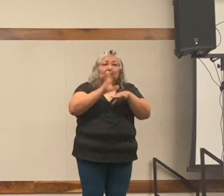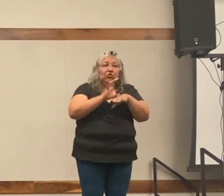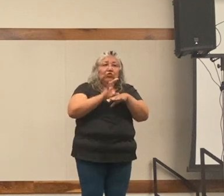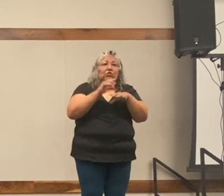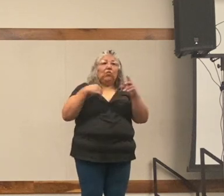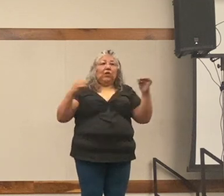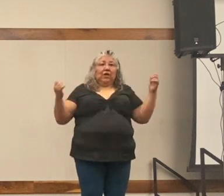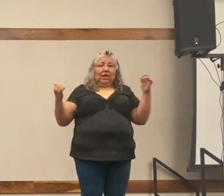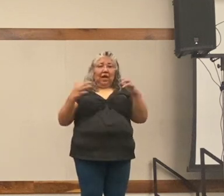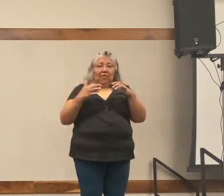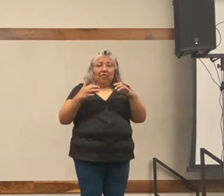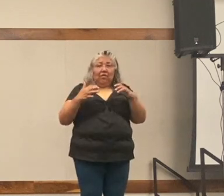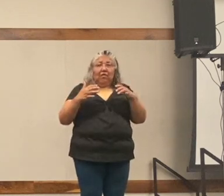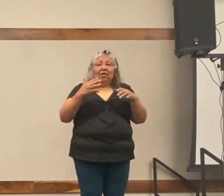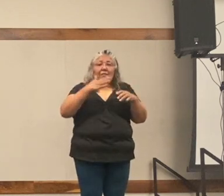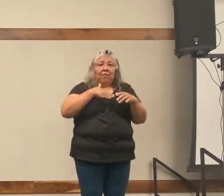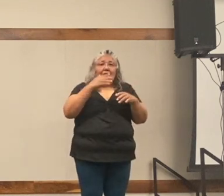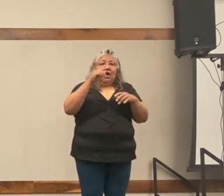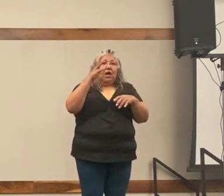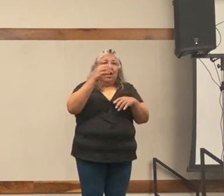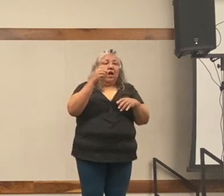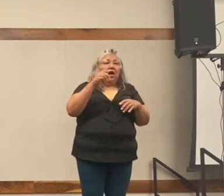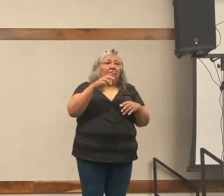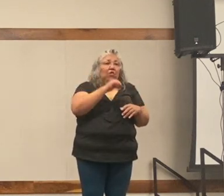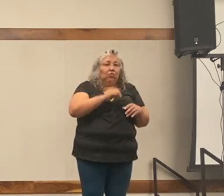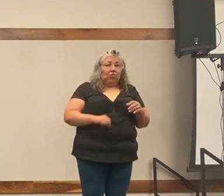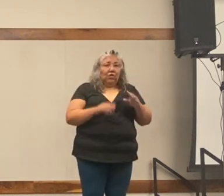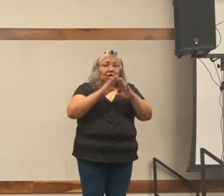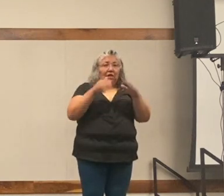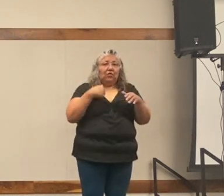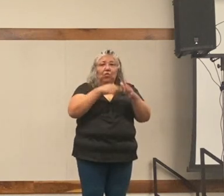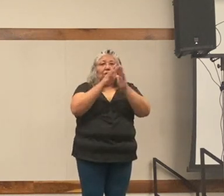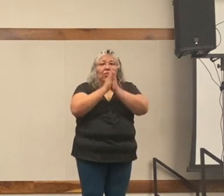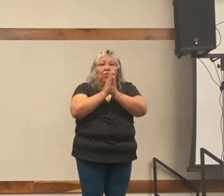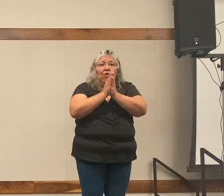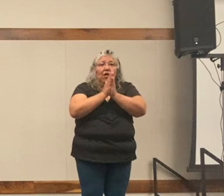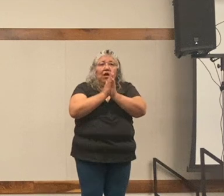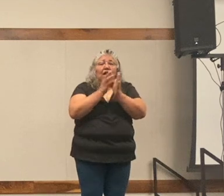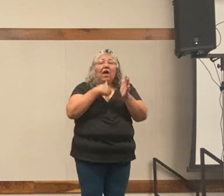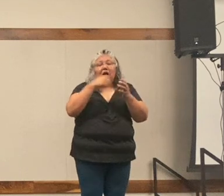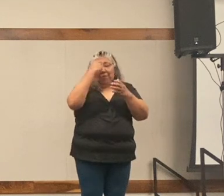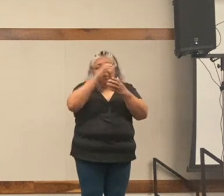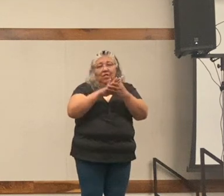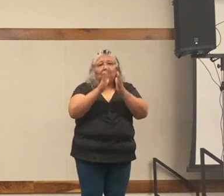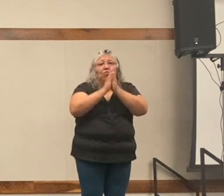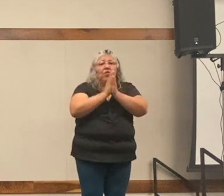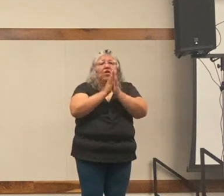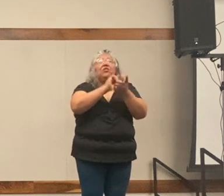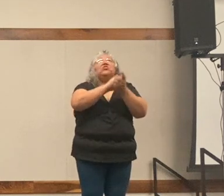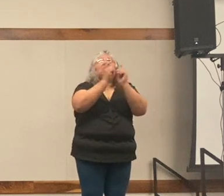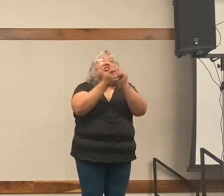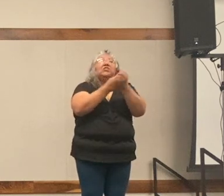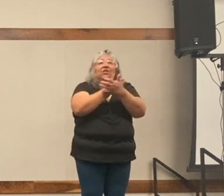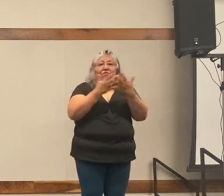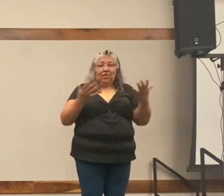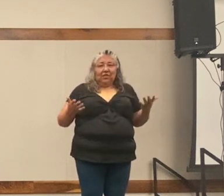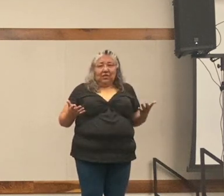we gather at Monica Trudy's house and we pray. Because I believe that prayer changes